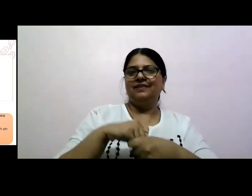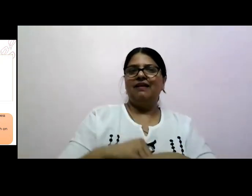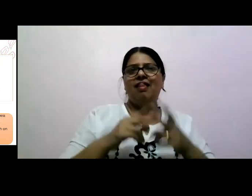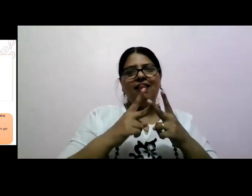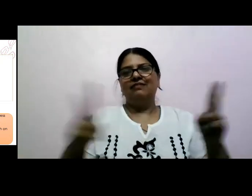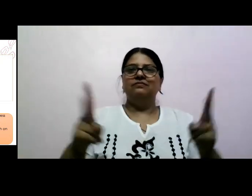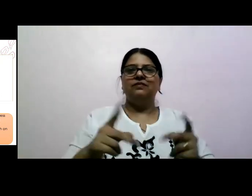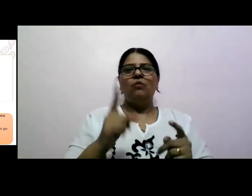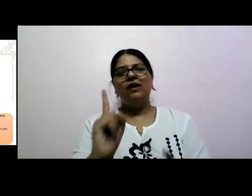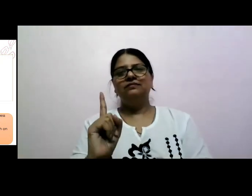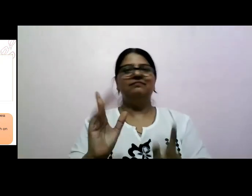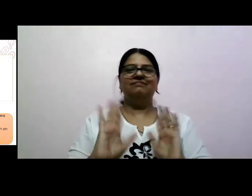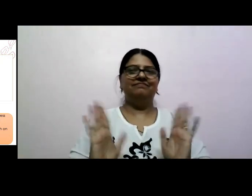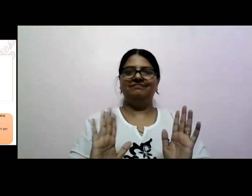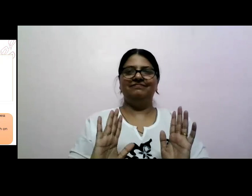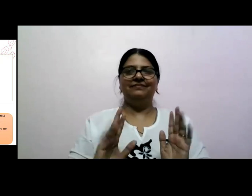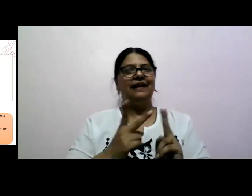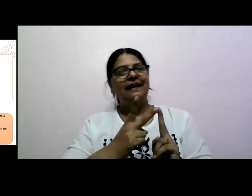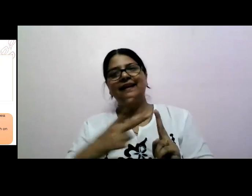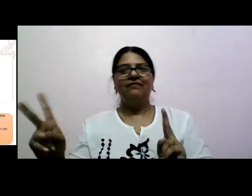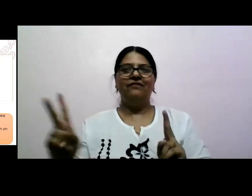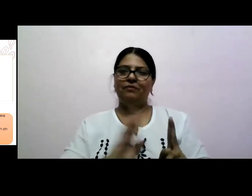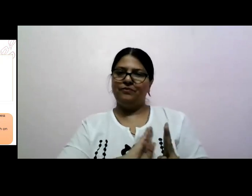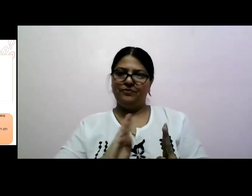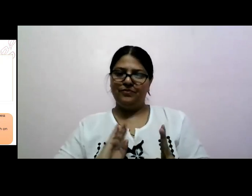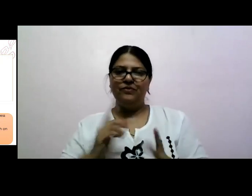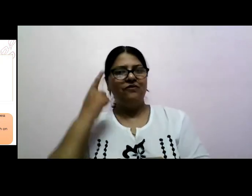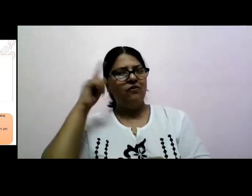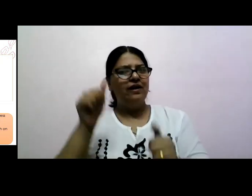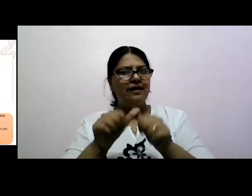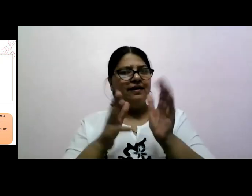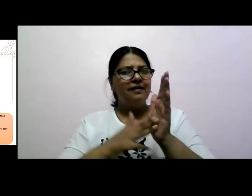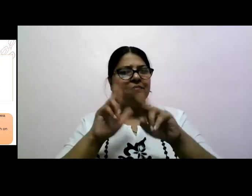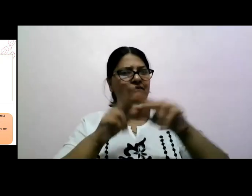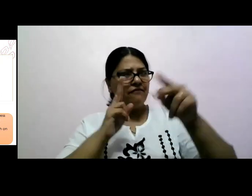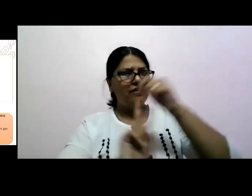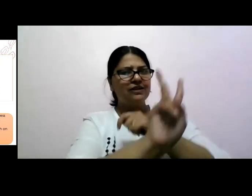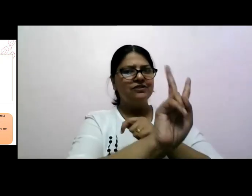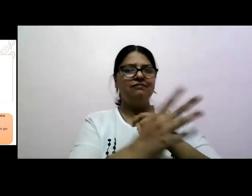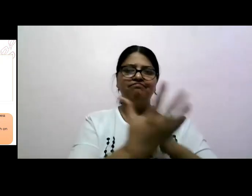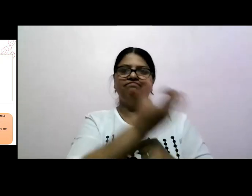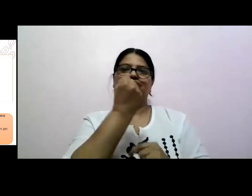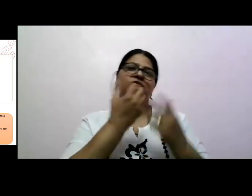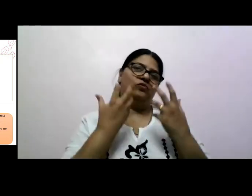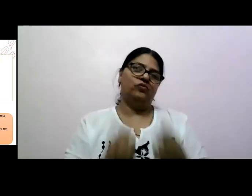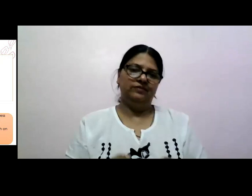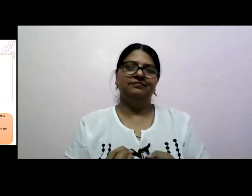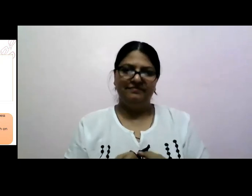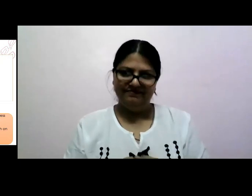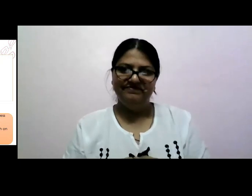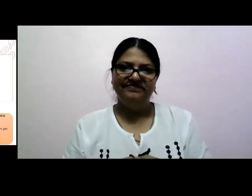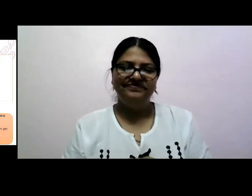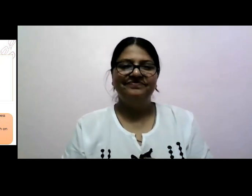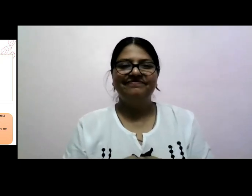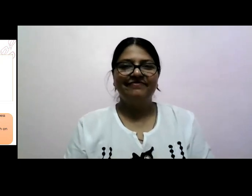have a lot of people, diverse people in the board, not just one type of person. We have a very, very diverse board because we